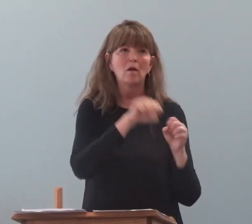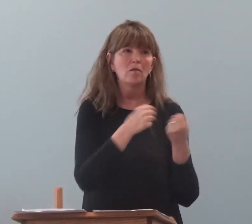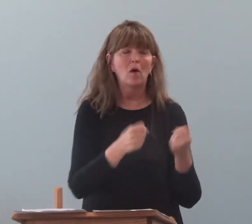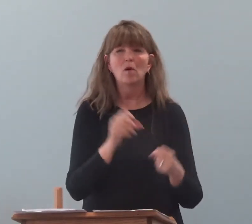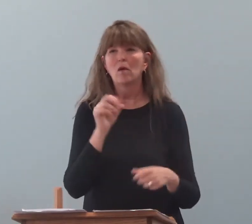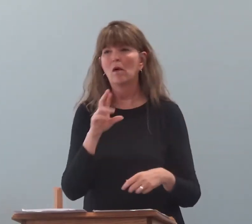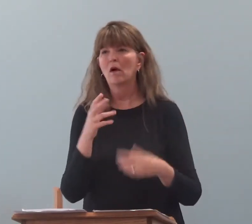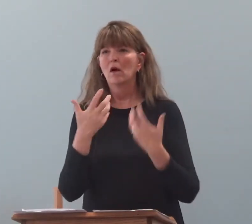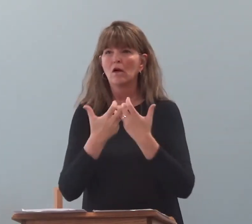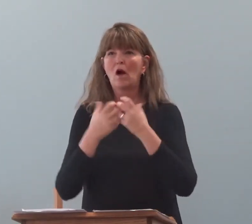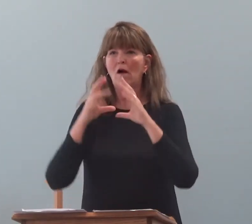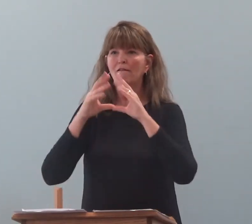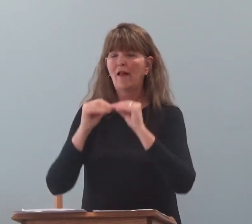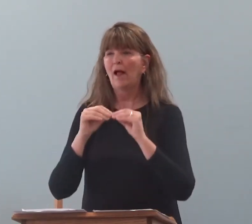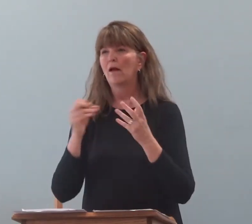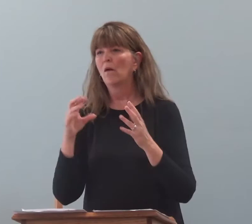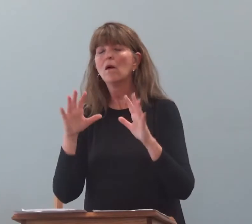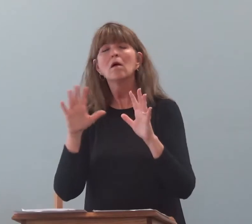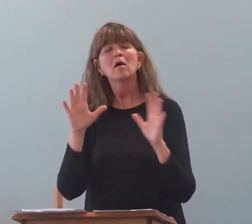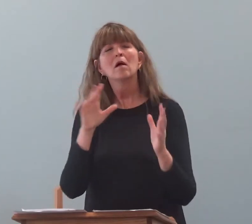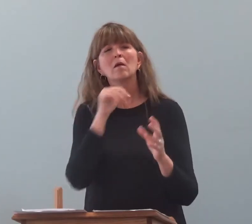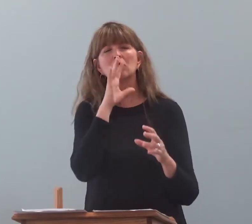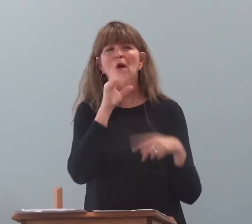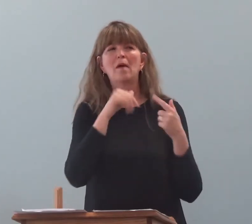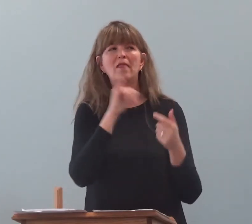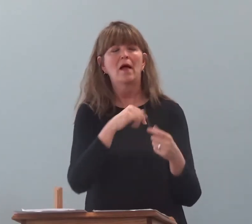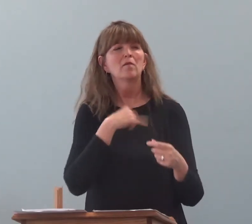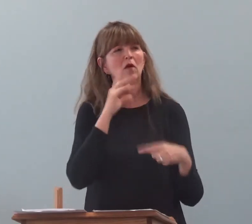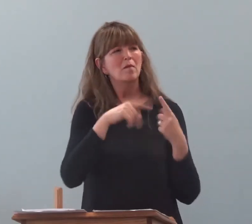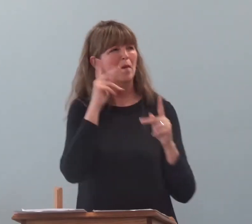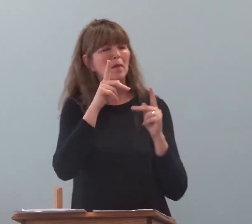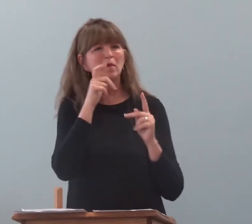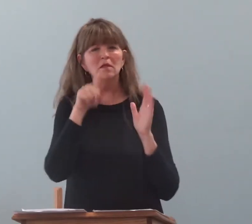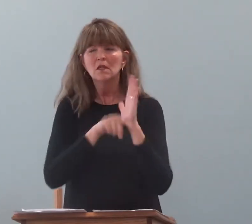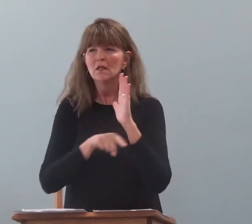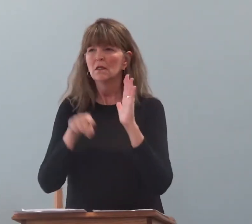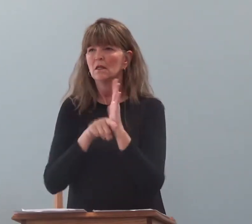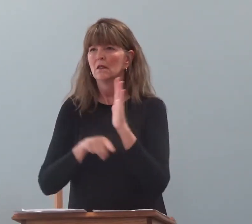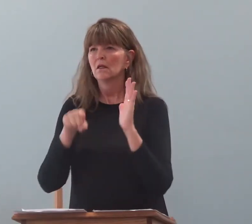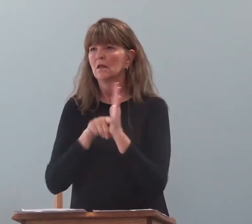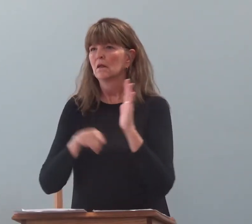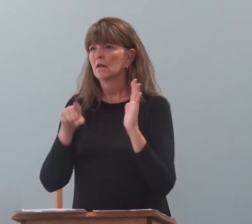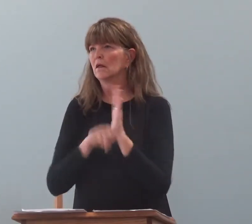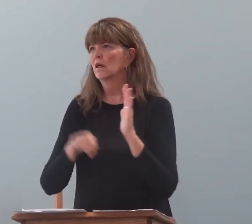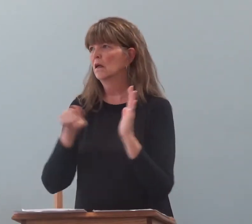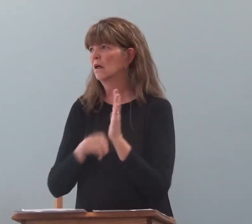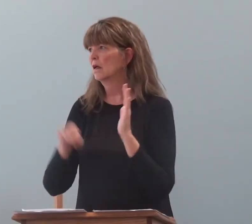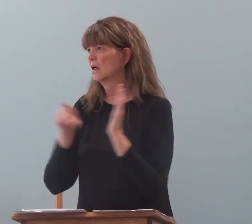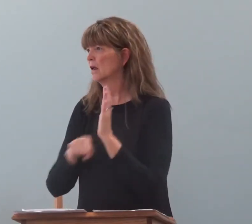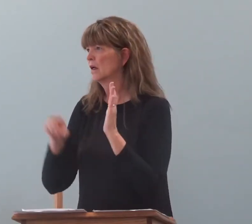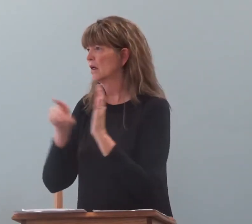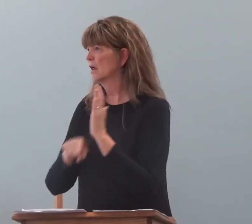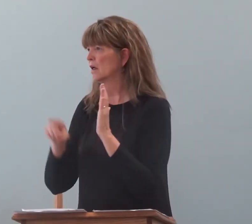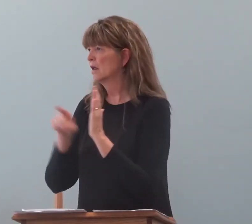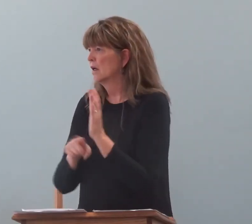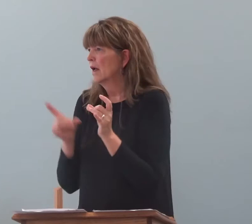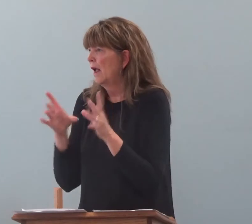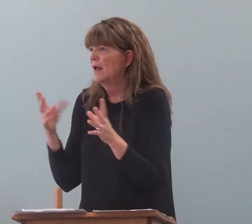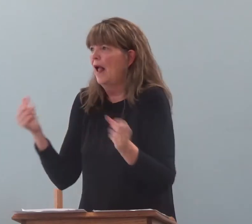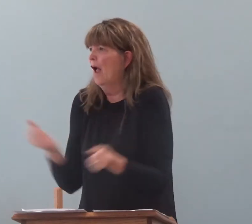And again, like if we meet somebody who's complaining about the air conditioning or a flat tire, that's a whole different story. I just mean people who are